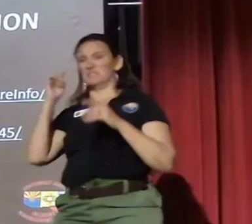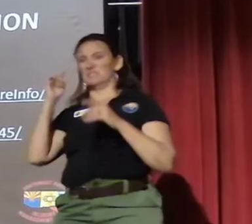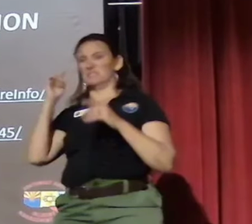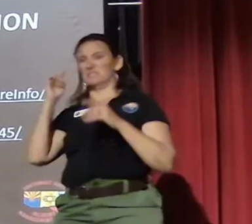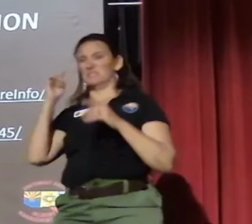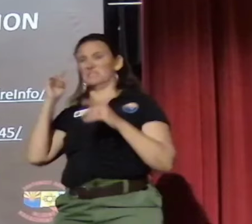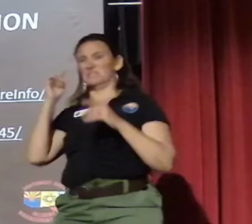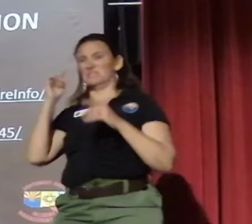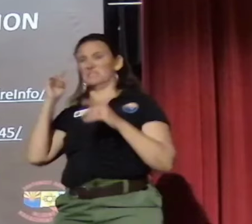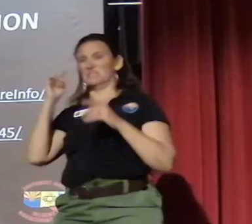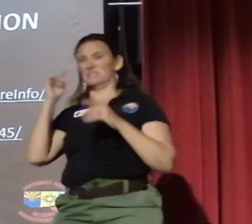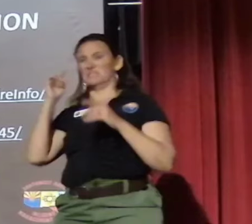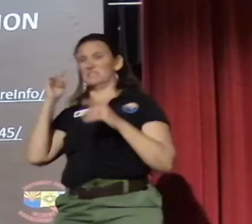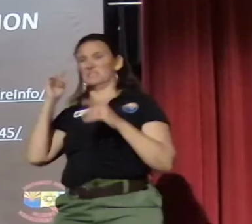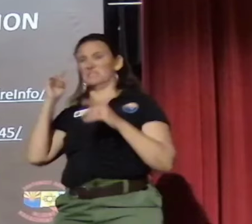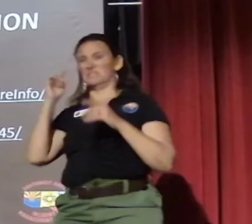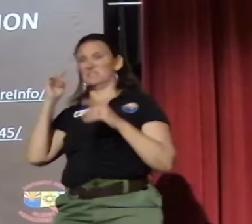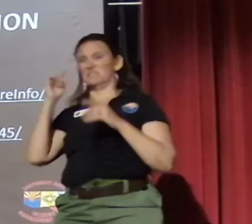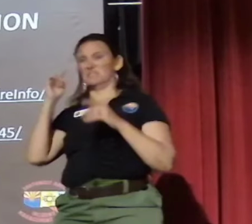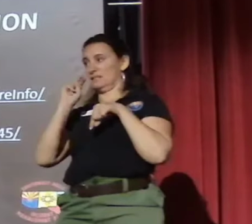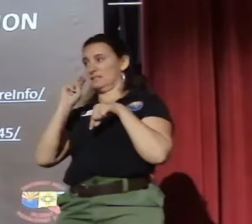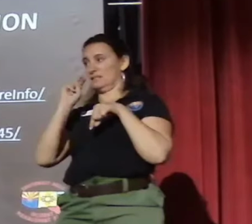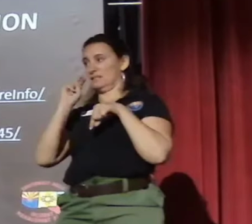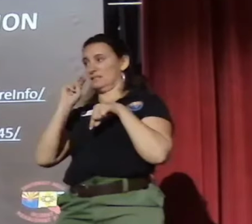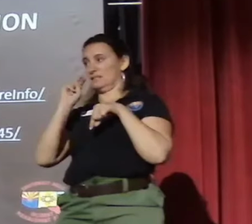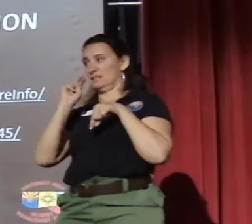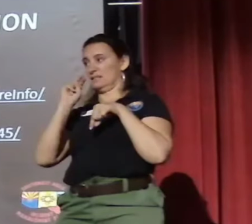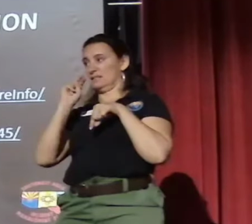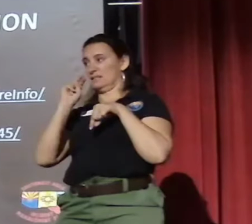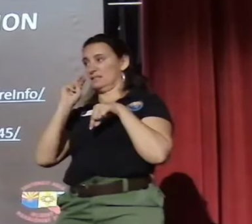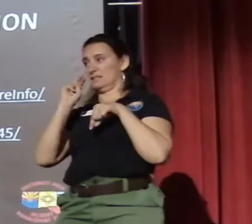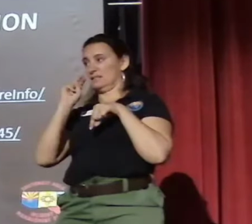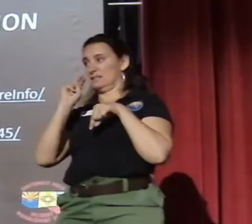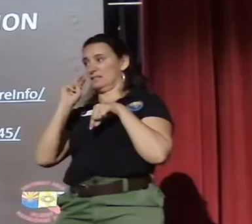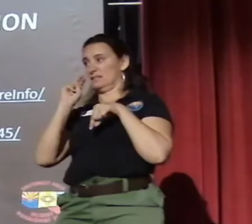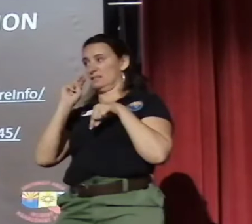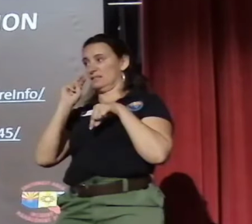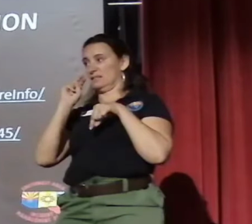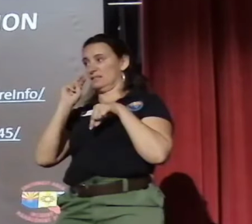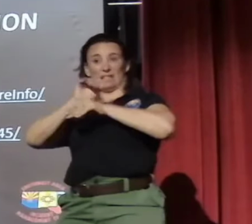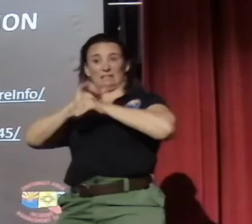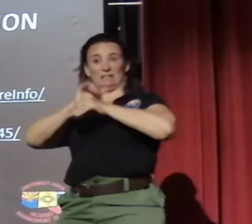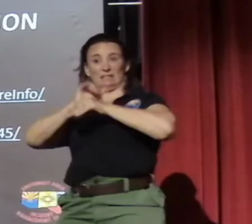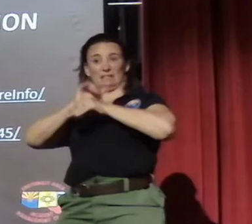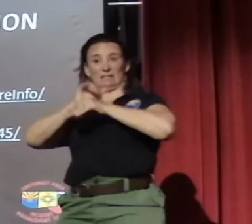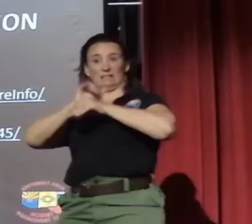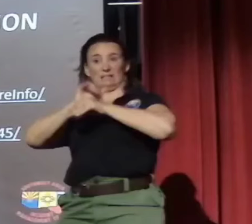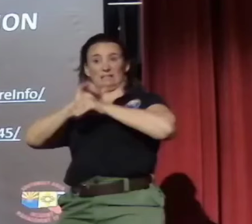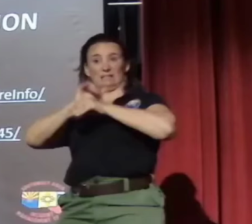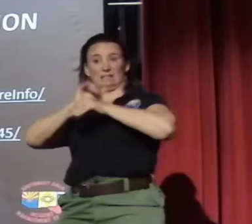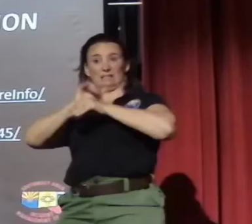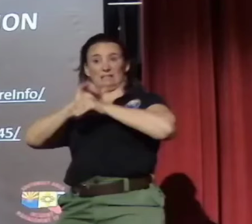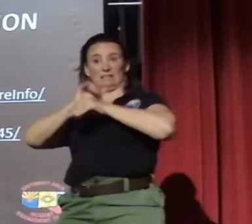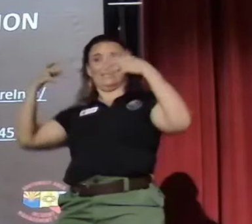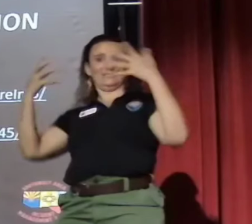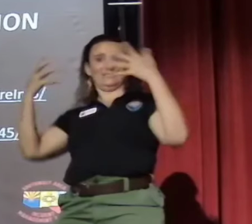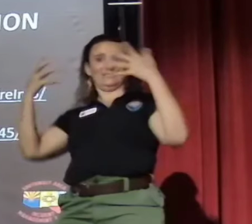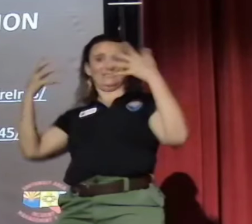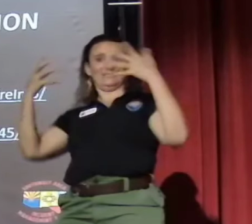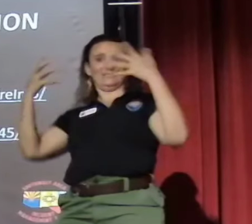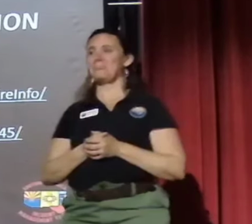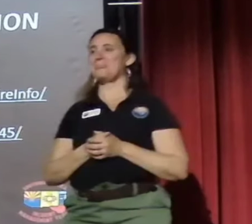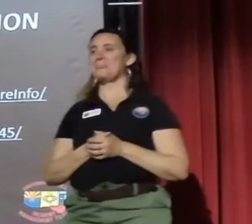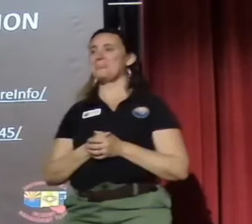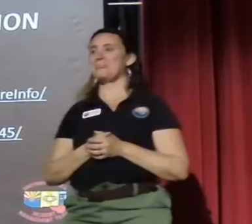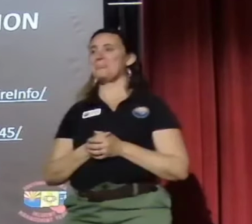done? And should we all do a rain dance tonight to get the rain without help? So the questions are, do you think the fire will